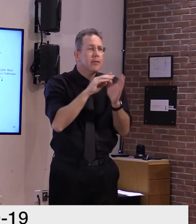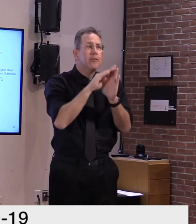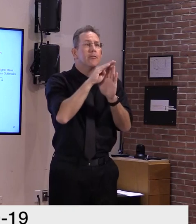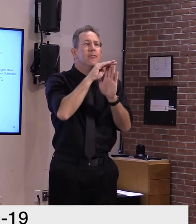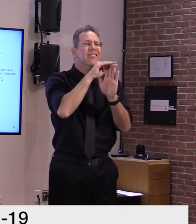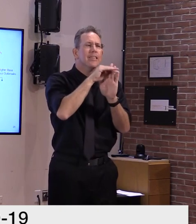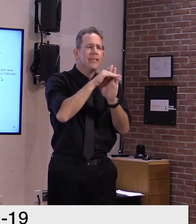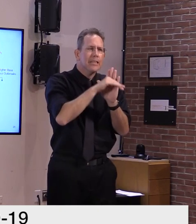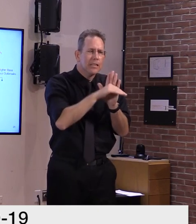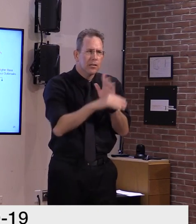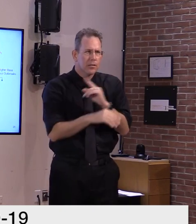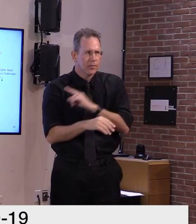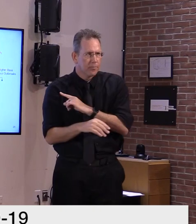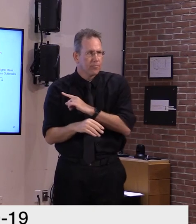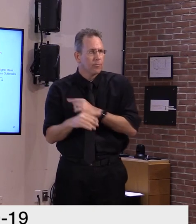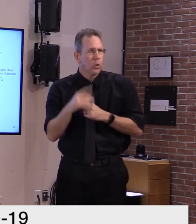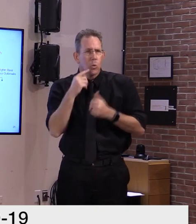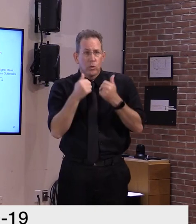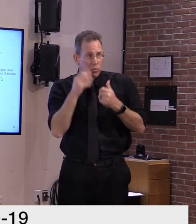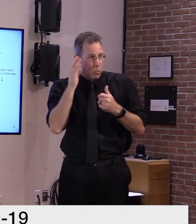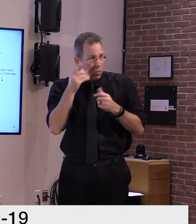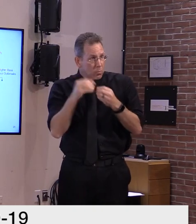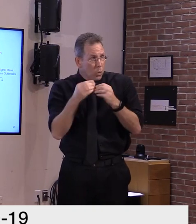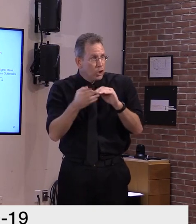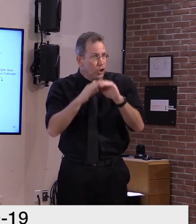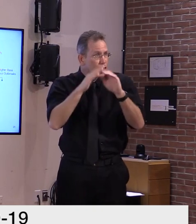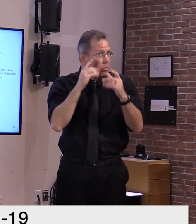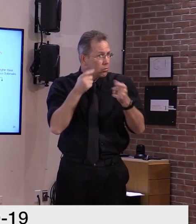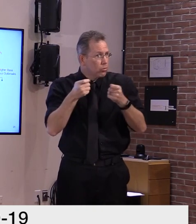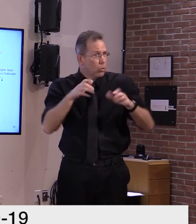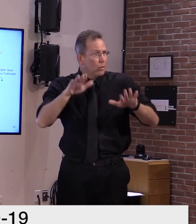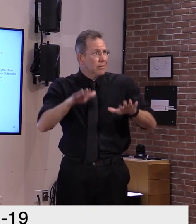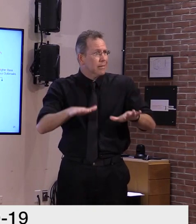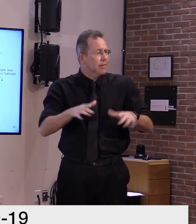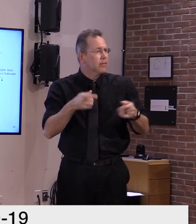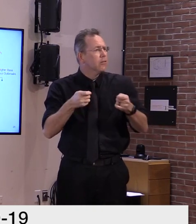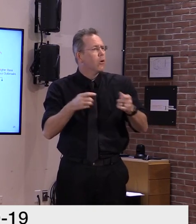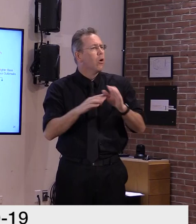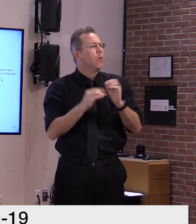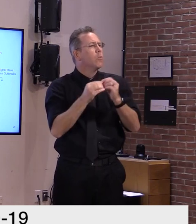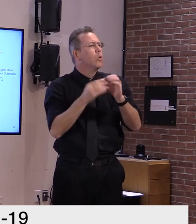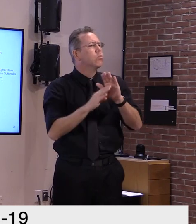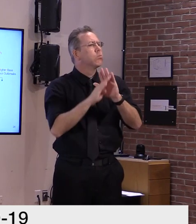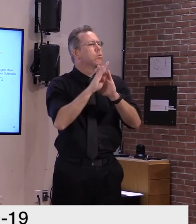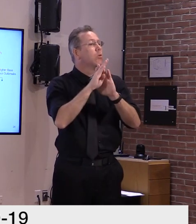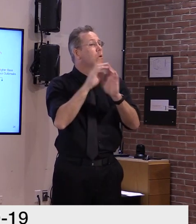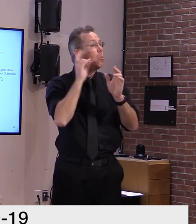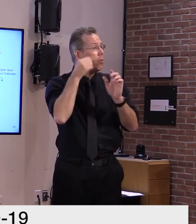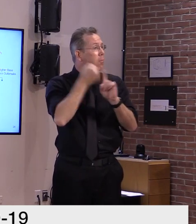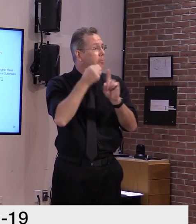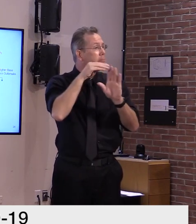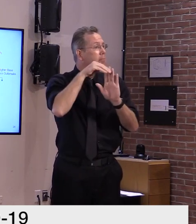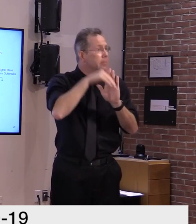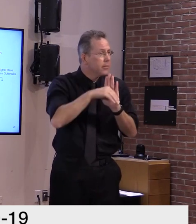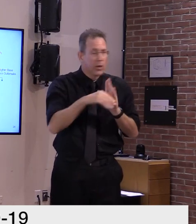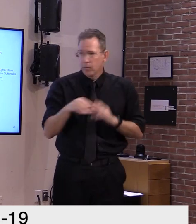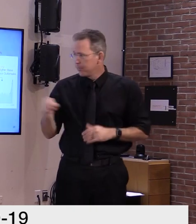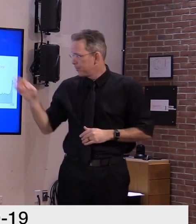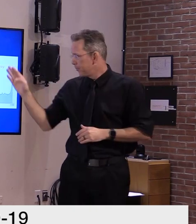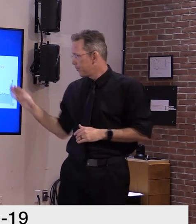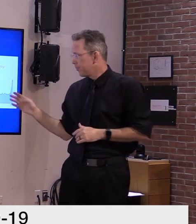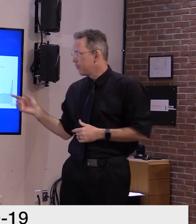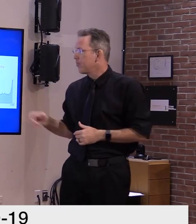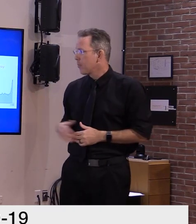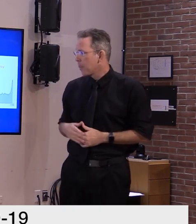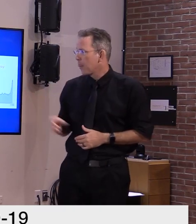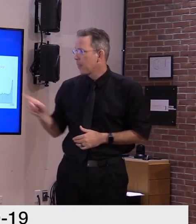is going to stay in that trajectory, but it is good to see that that has crested, at least for now. And then when we compare that to